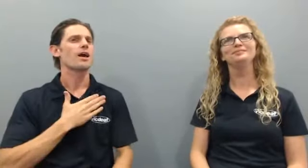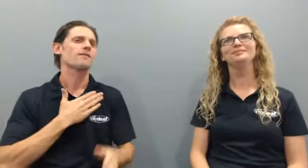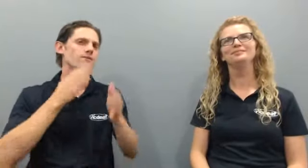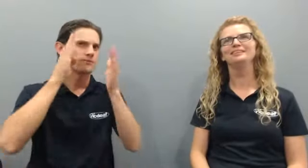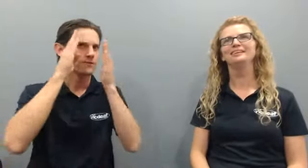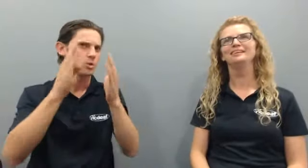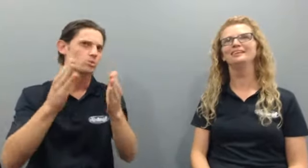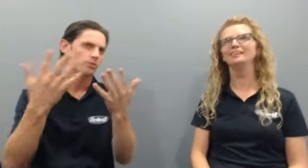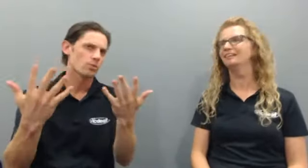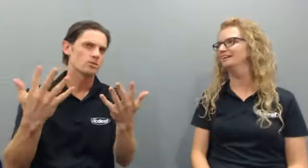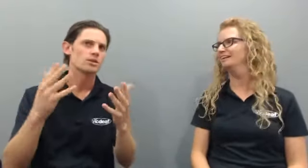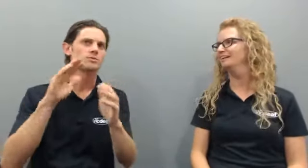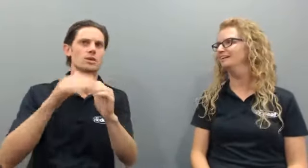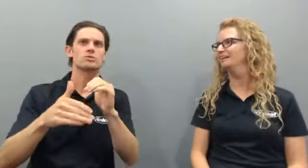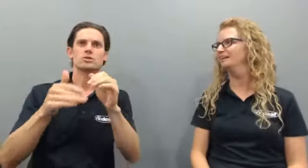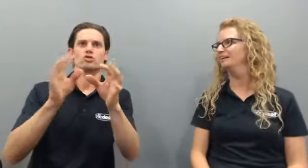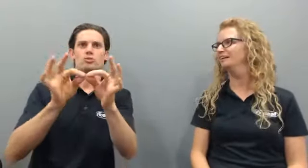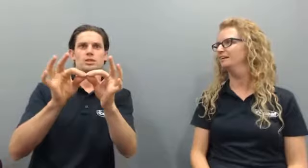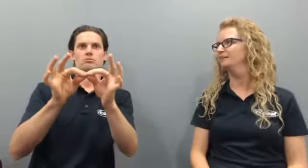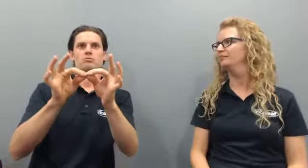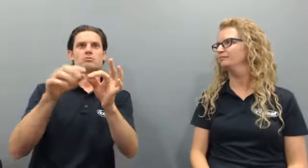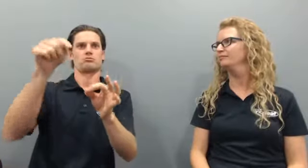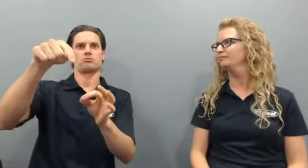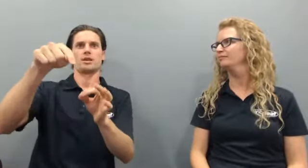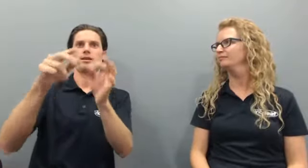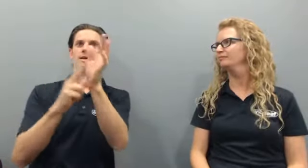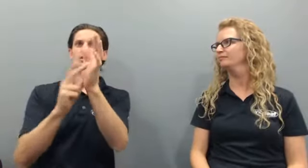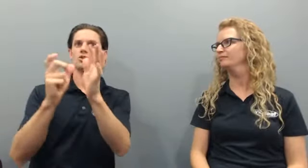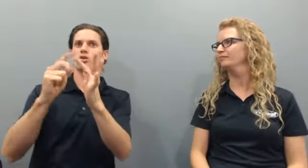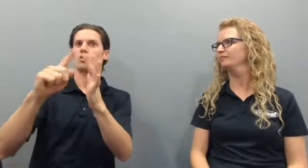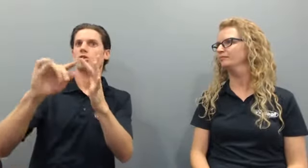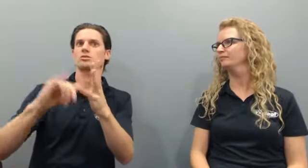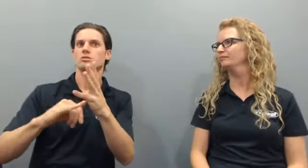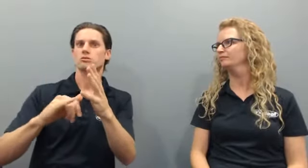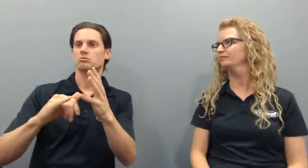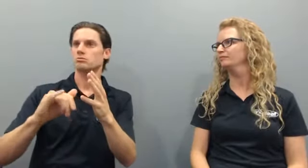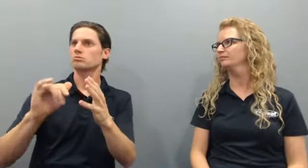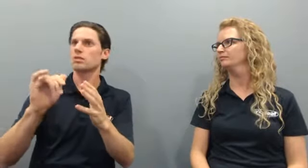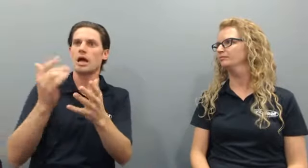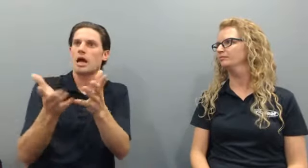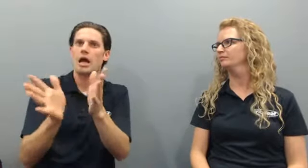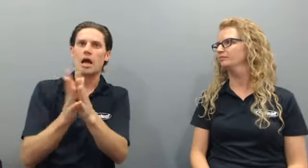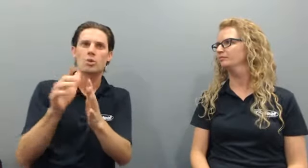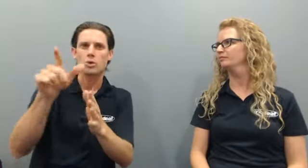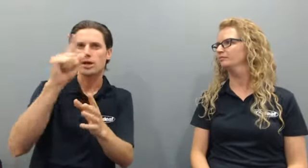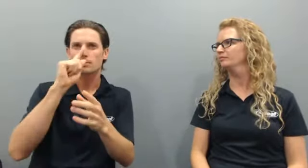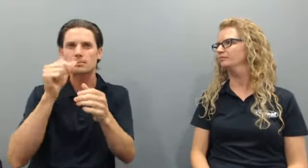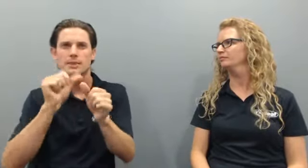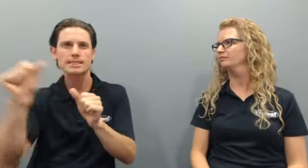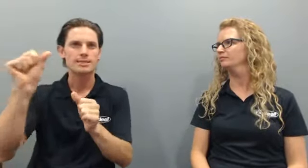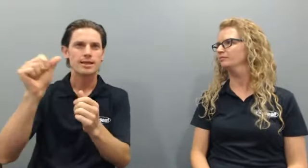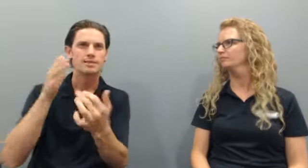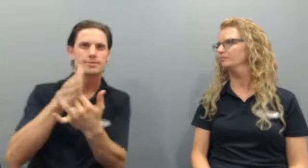evening. Our focus is, of course, about interpreting in the NDIS package and what that looks like, how you can